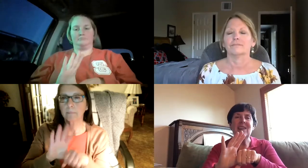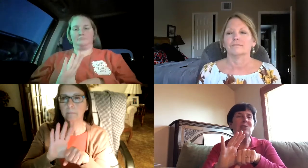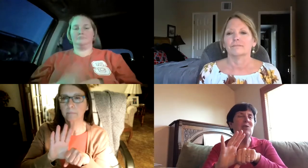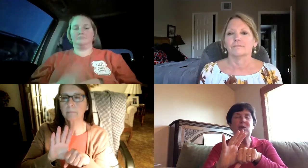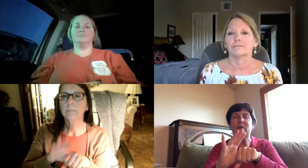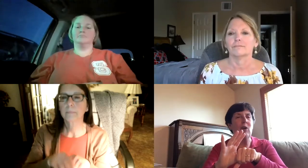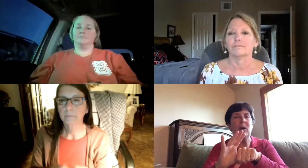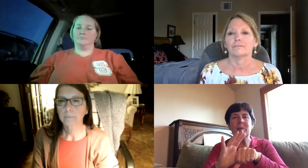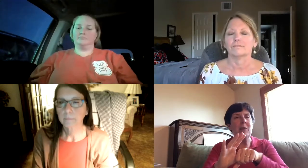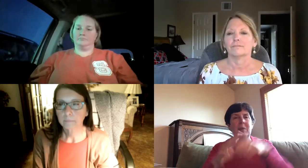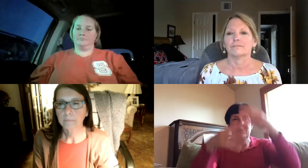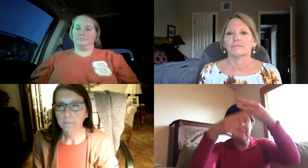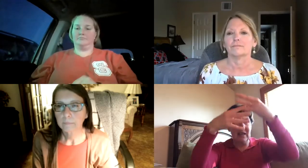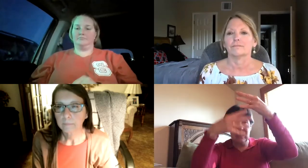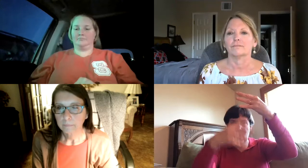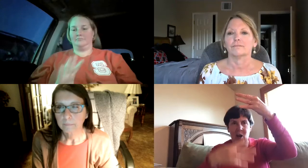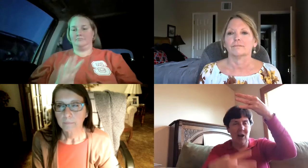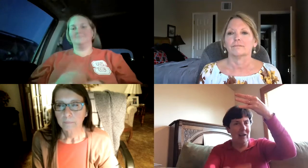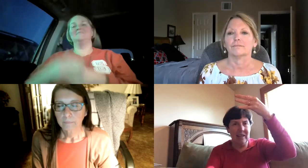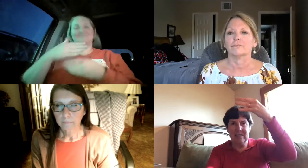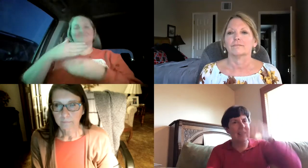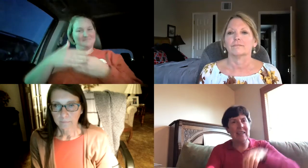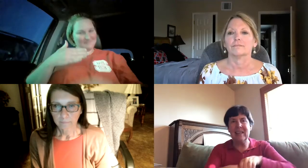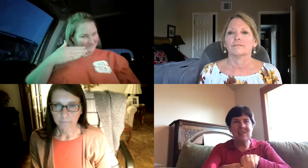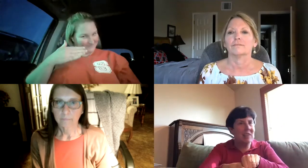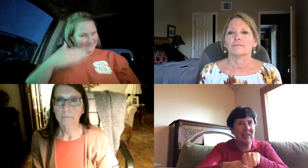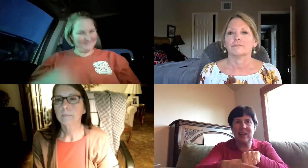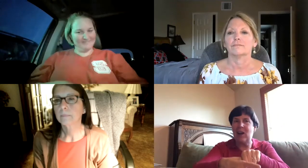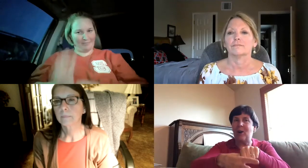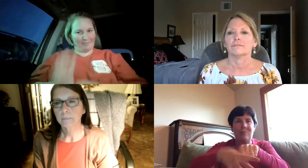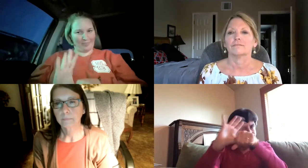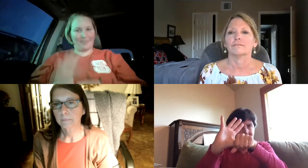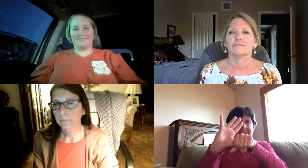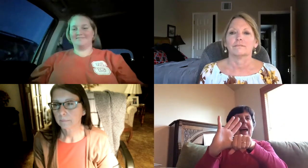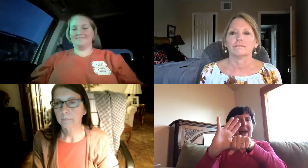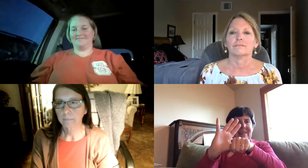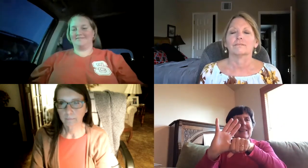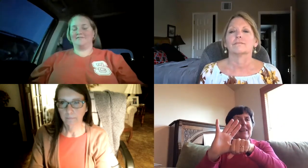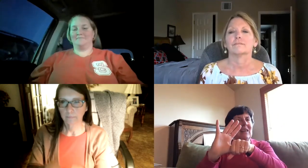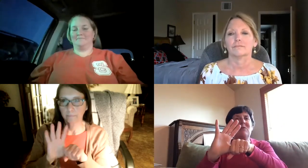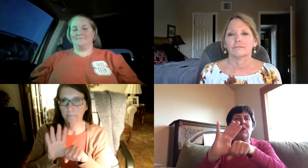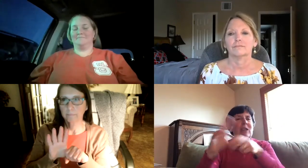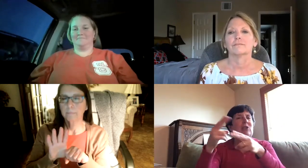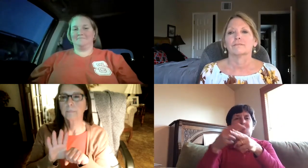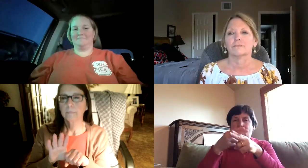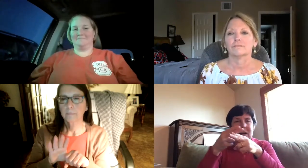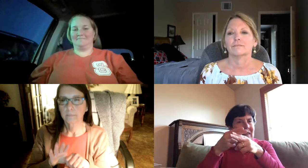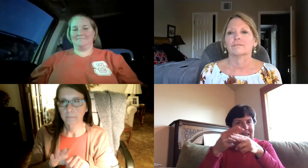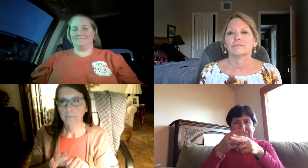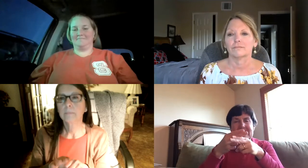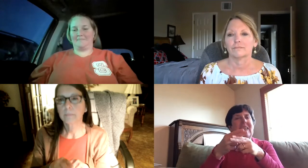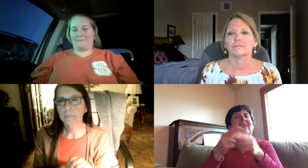And true to form, there'd be a big, long list that kids think they are at and a very